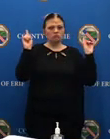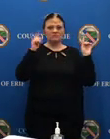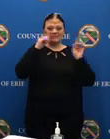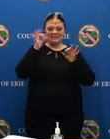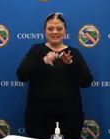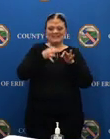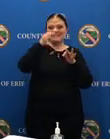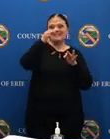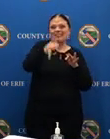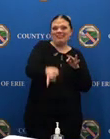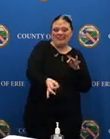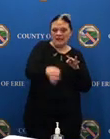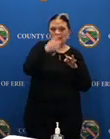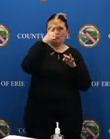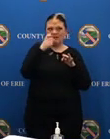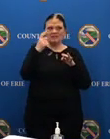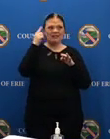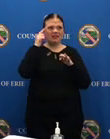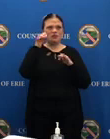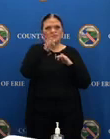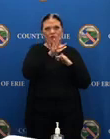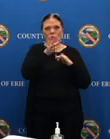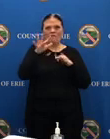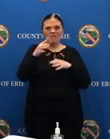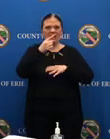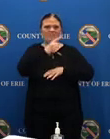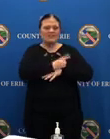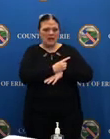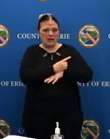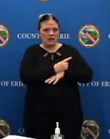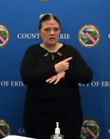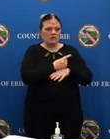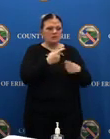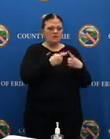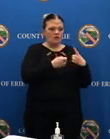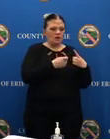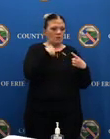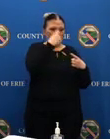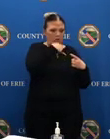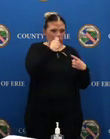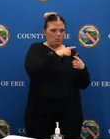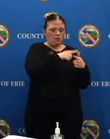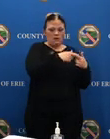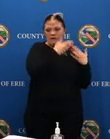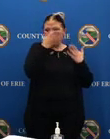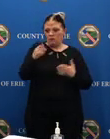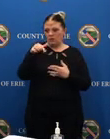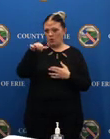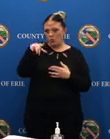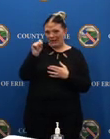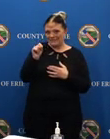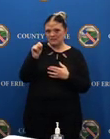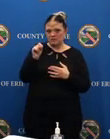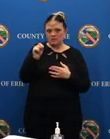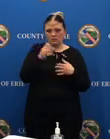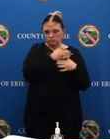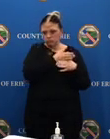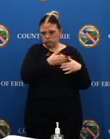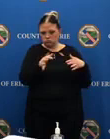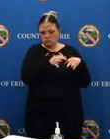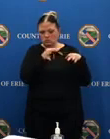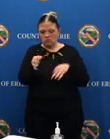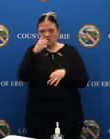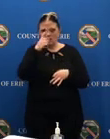delayed to the point where there are at least 4 or 5 days from when the test is being taken and delivered to Quest because of just the